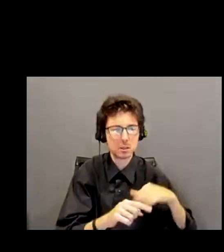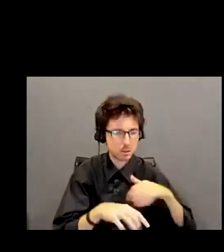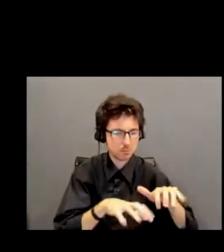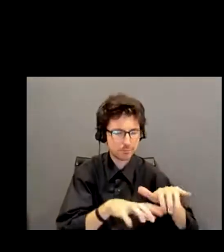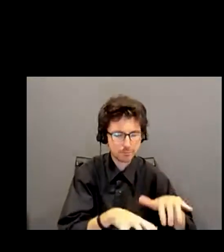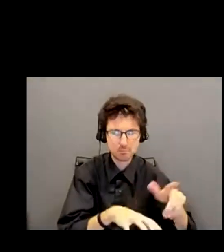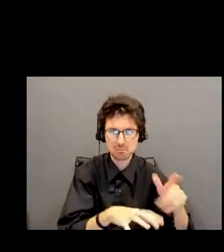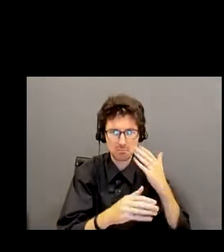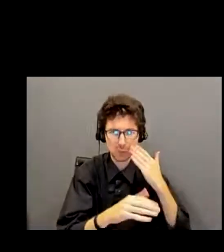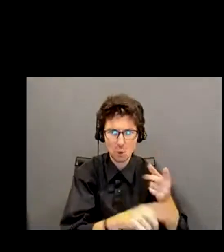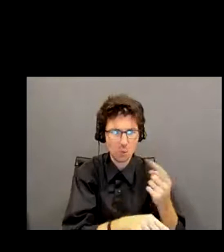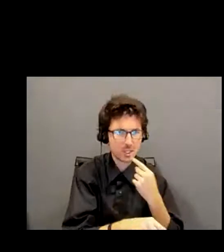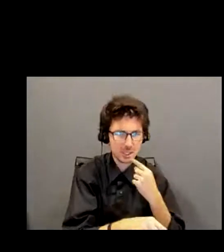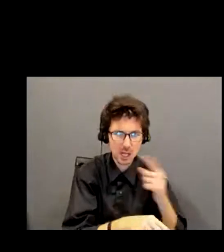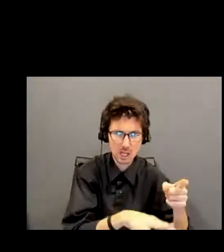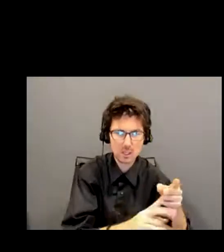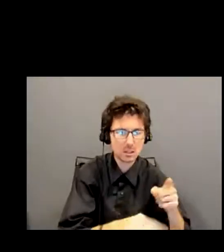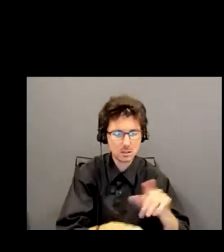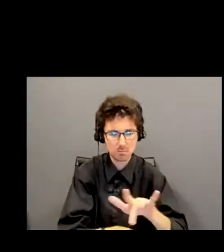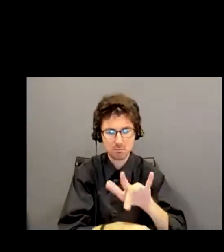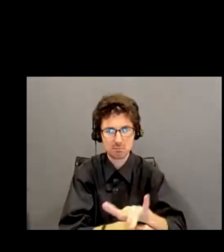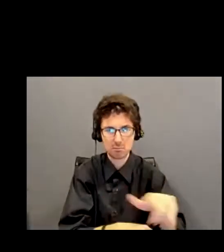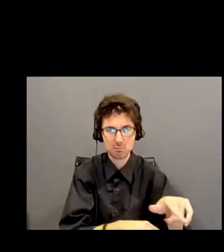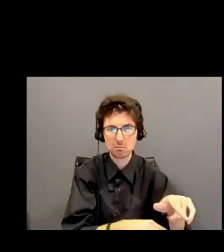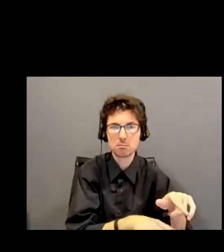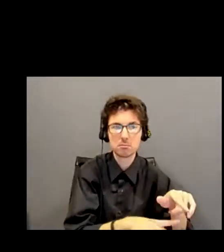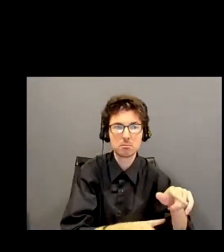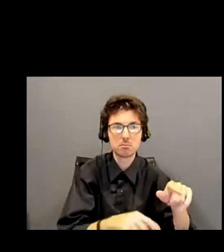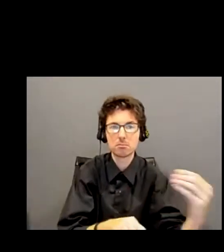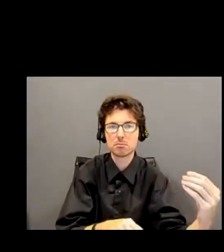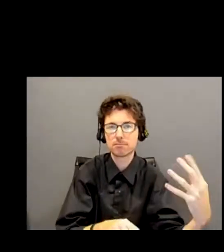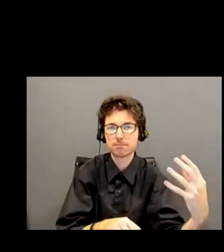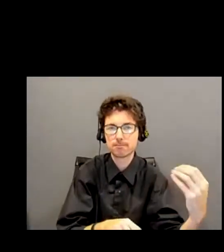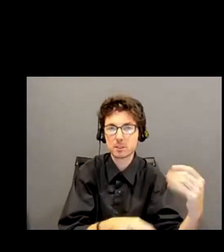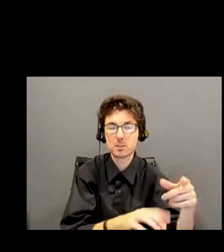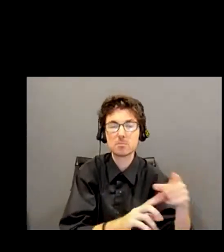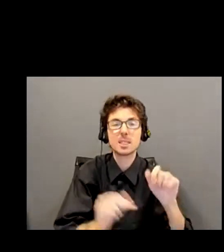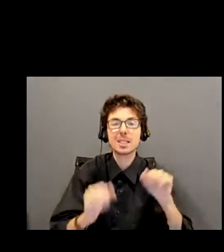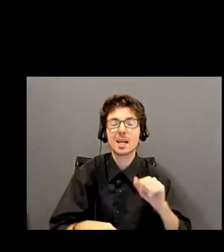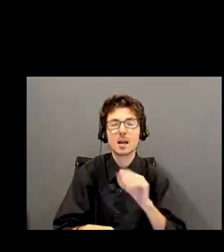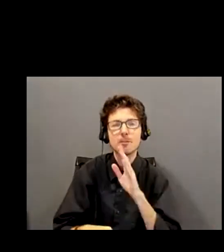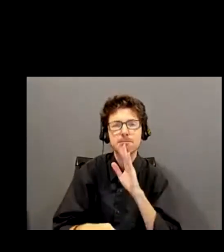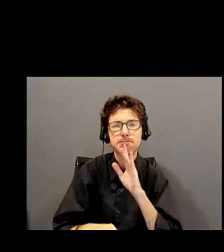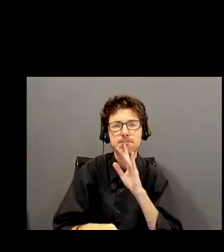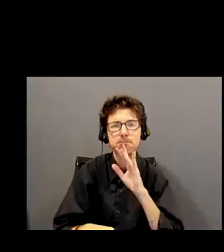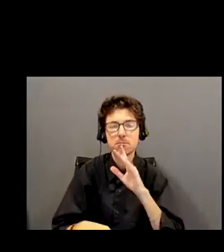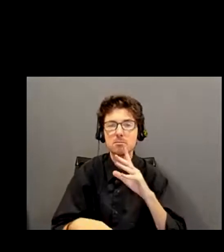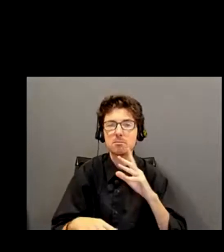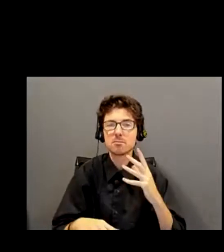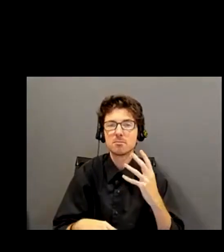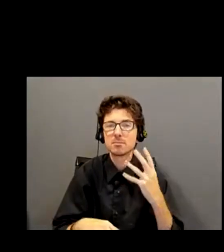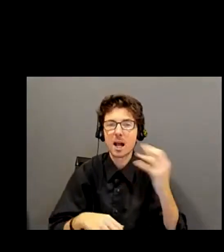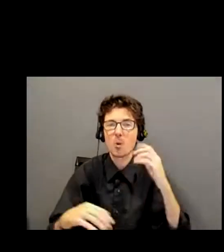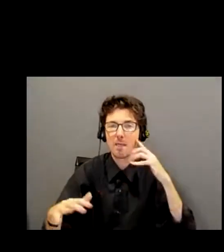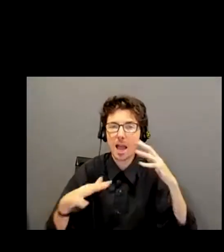screen. It's usually muted in classes, but it also has this option, and it works in coordination with my Braille